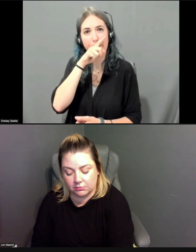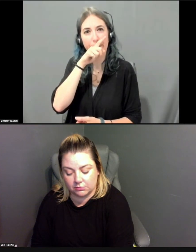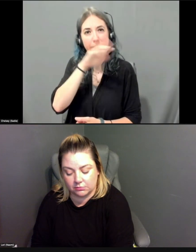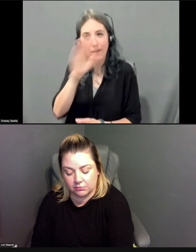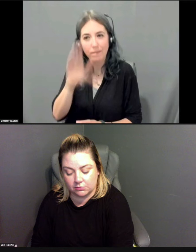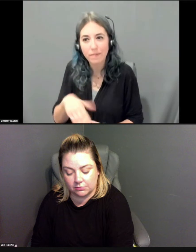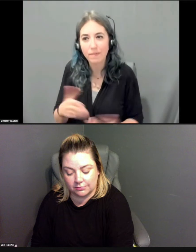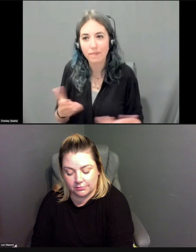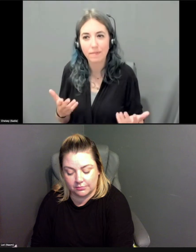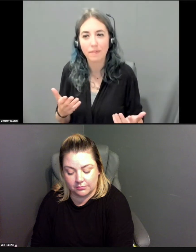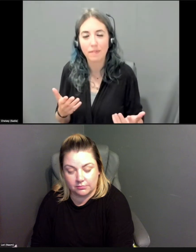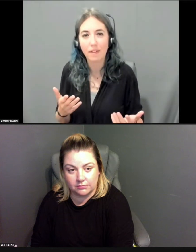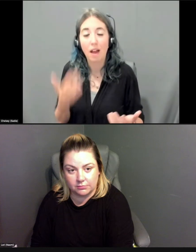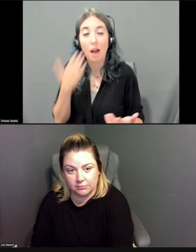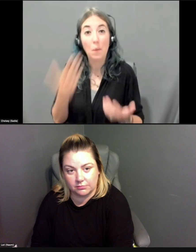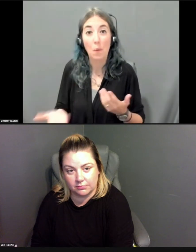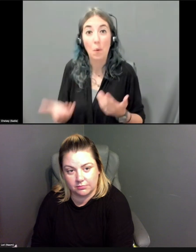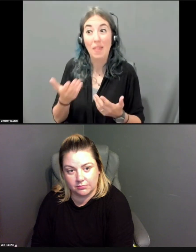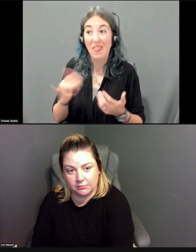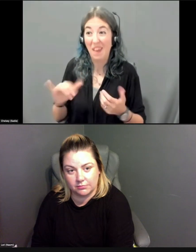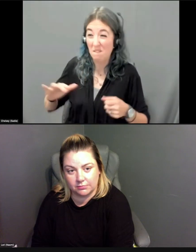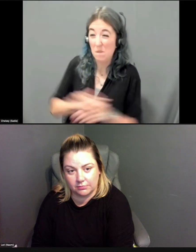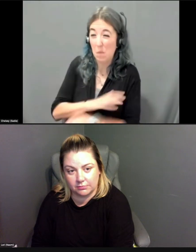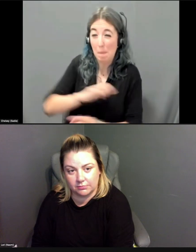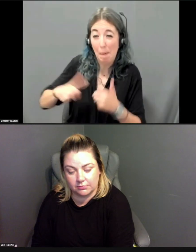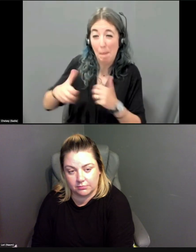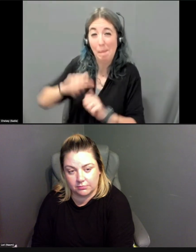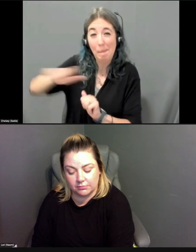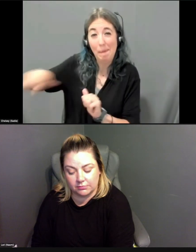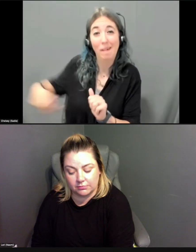conversation. But could you imagine if